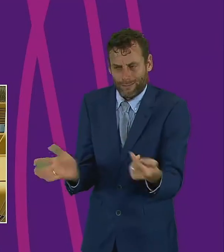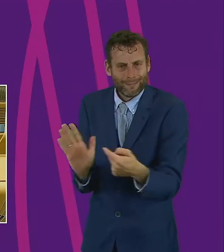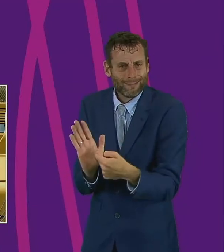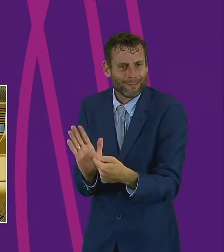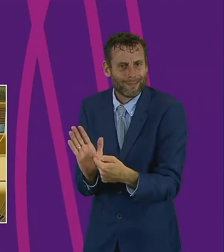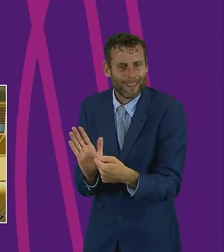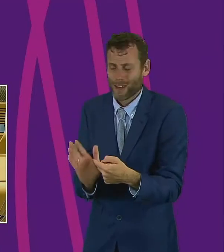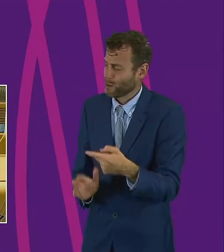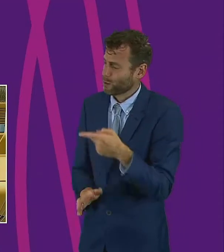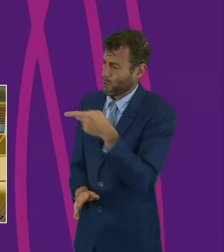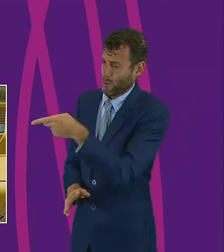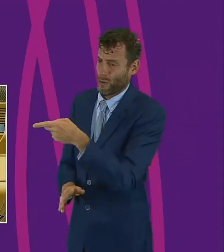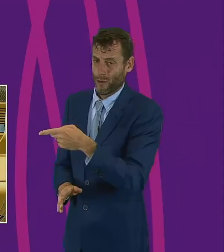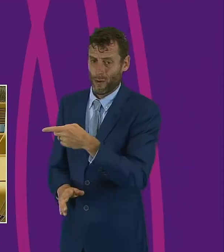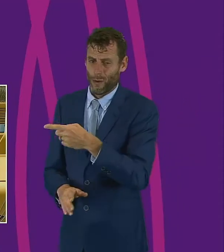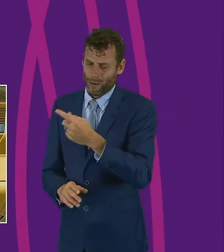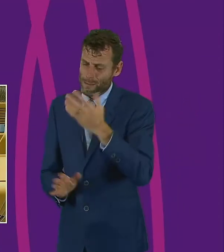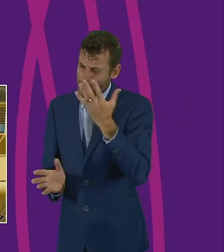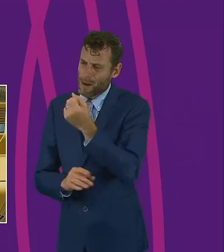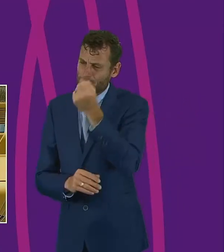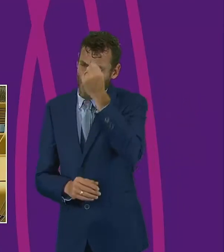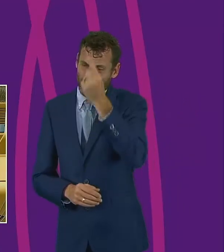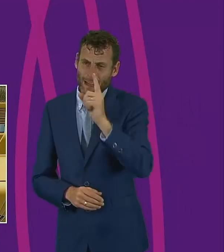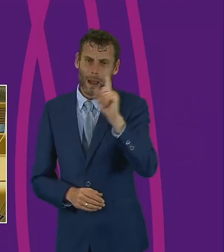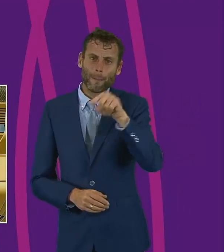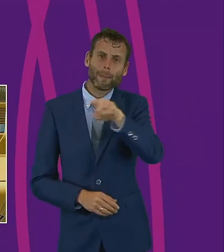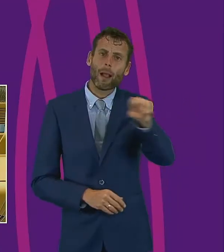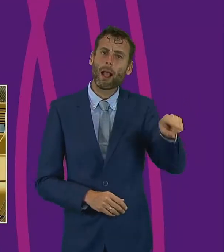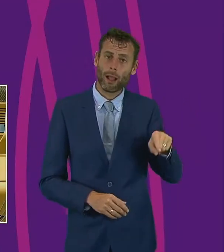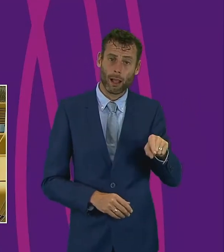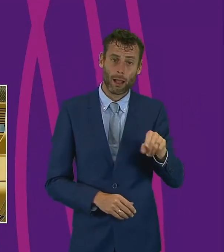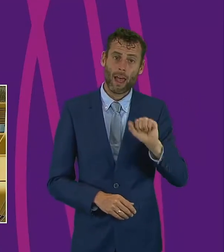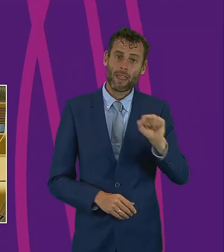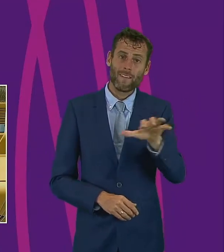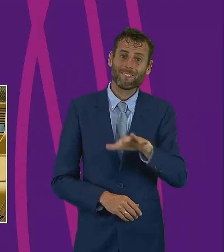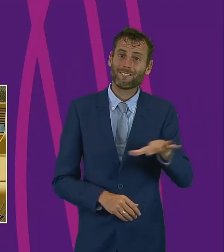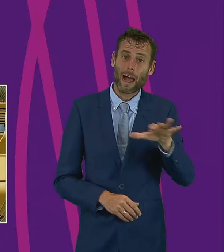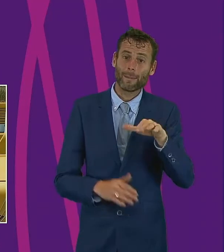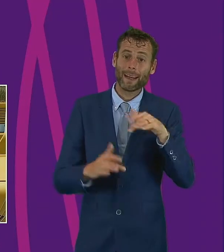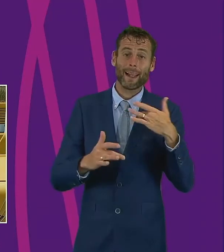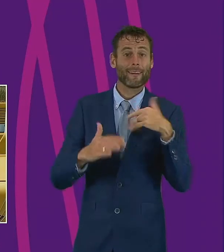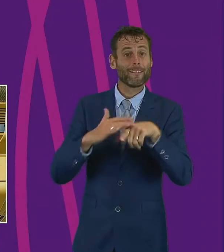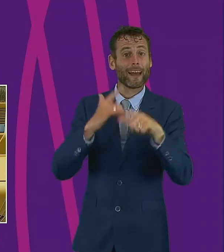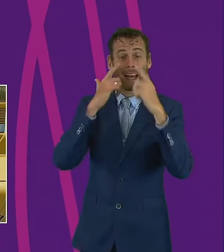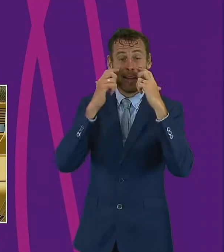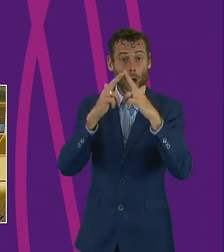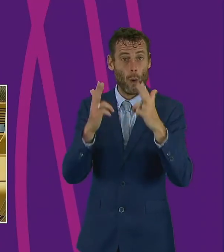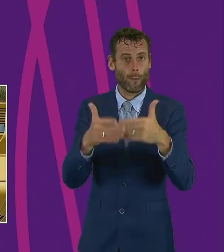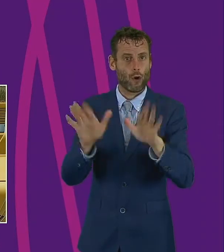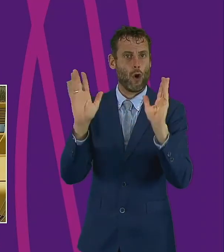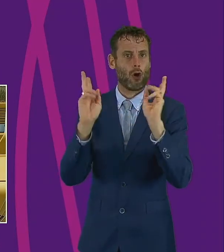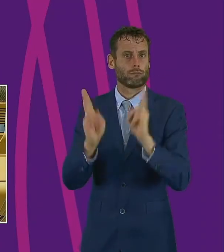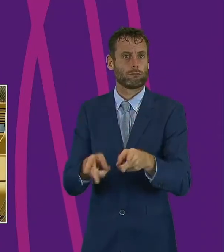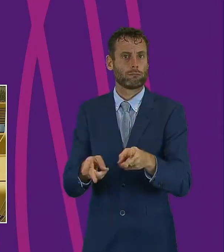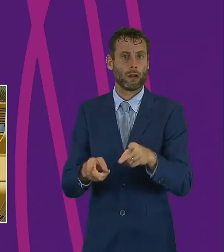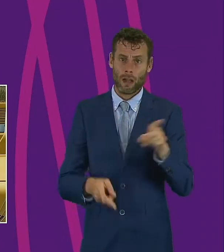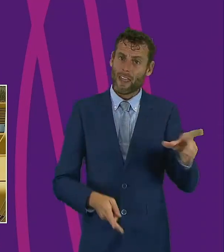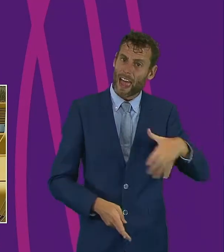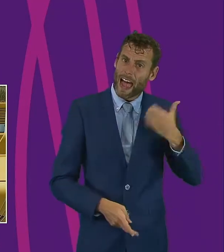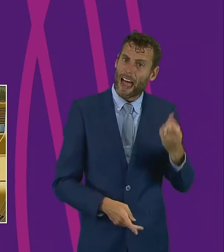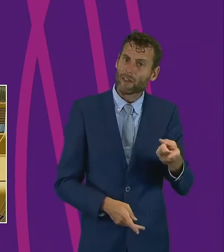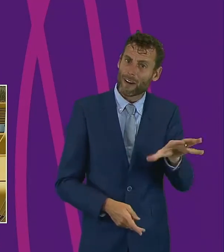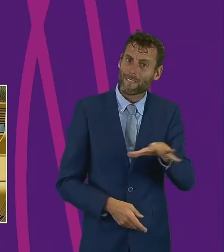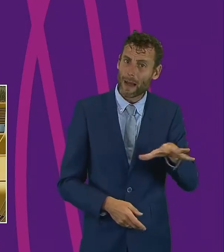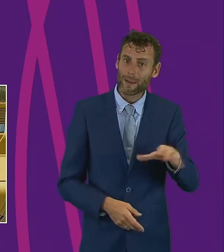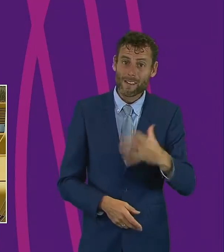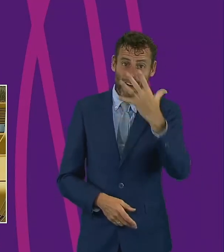lost loved ones are upset, but they are also angry? A half of all deaths from COVID-19 have taken place in